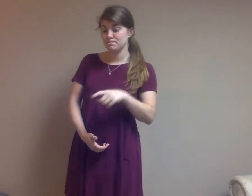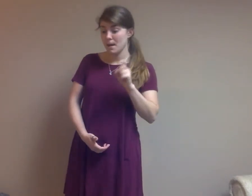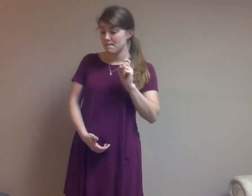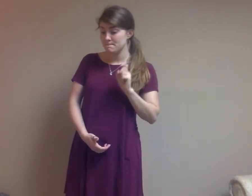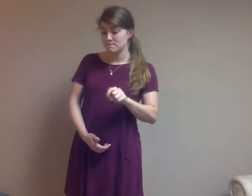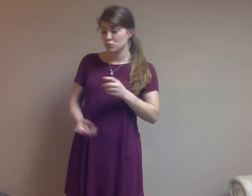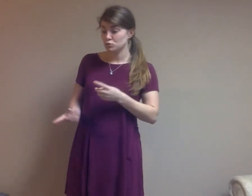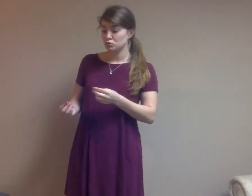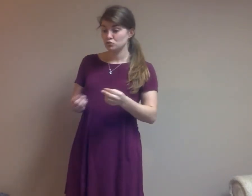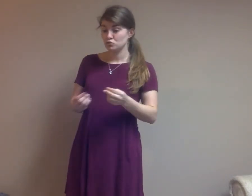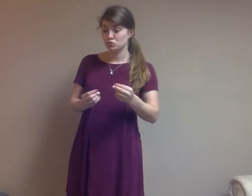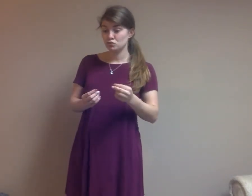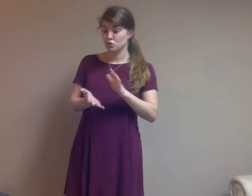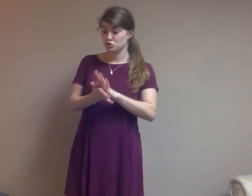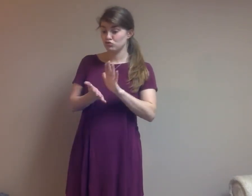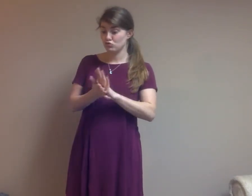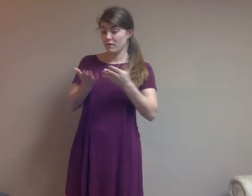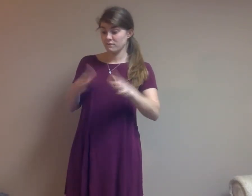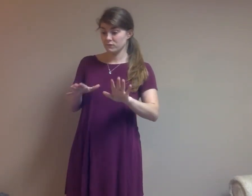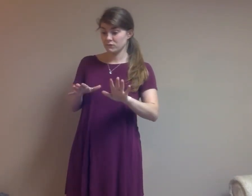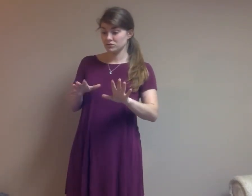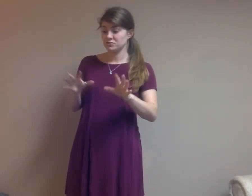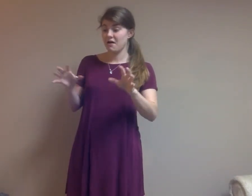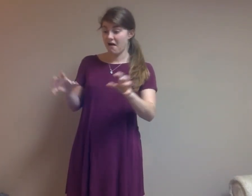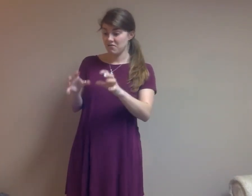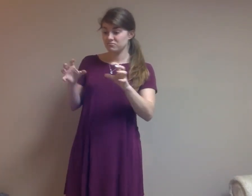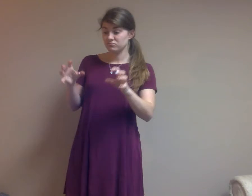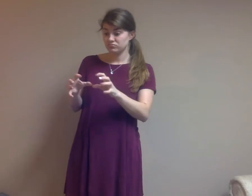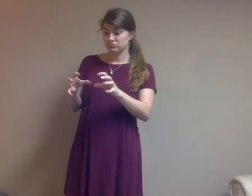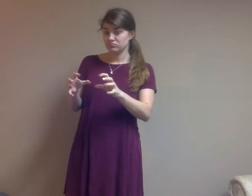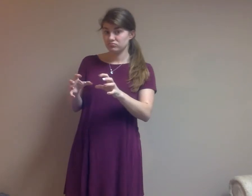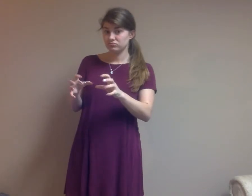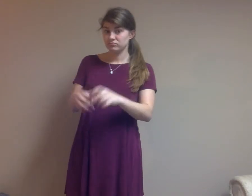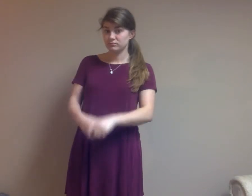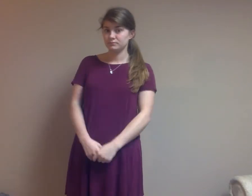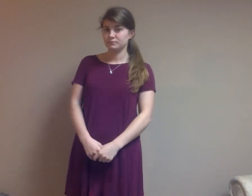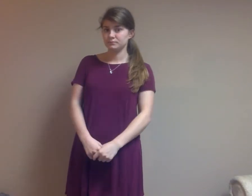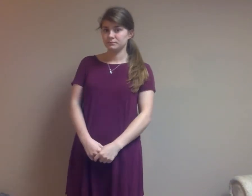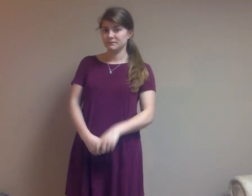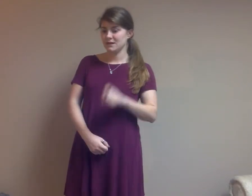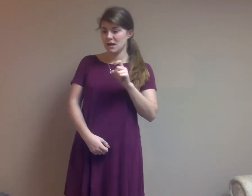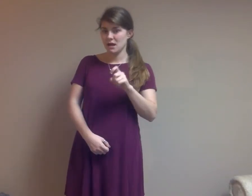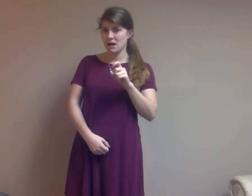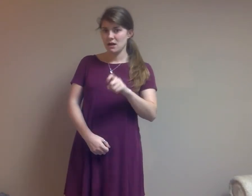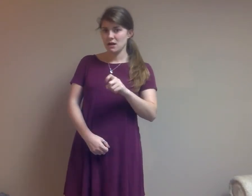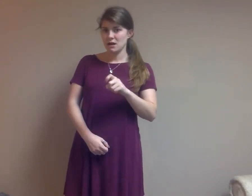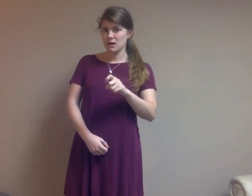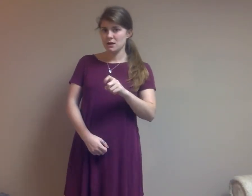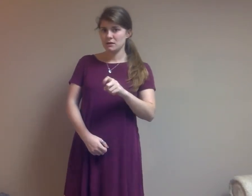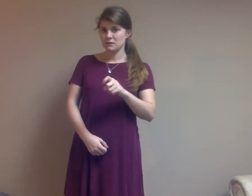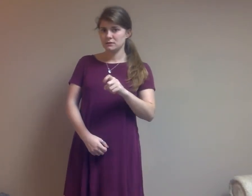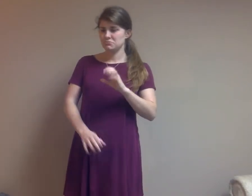the year in the junior house, around with other people, so you don't have a chance to disappear off on your own too much.